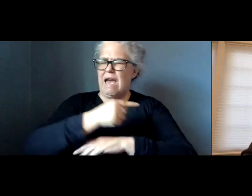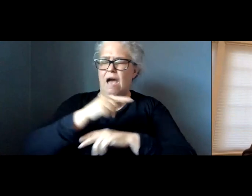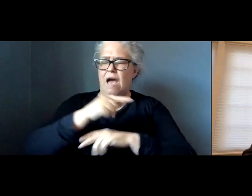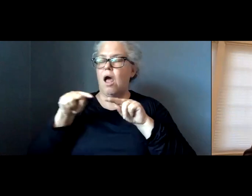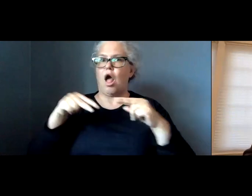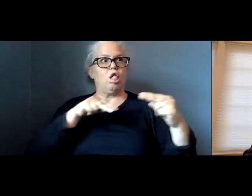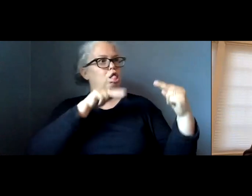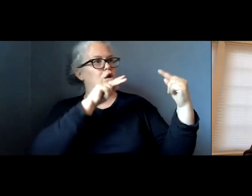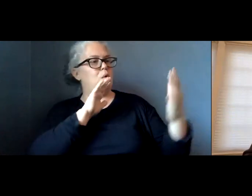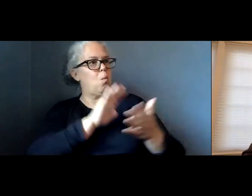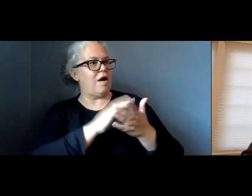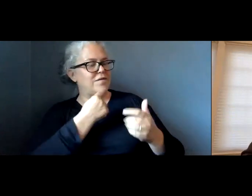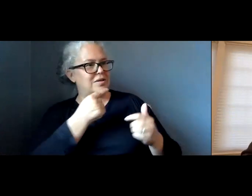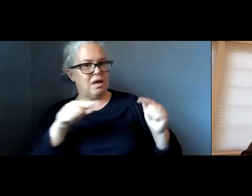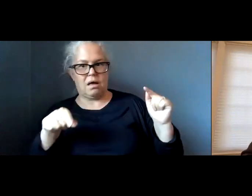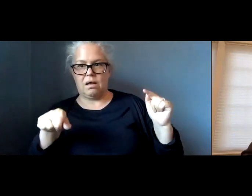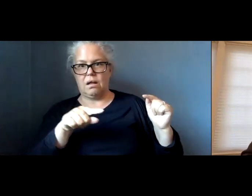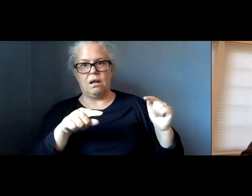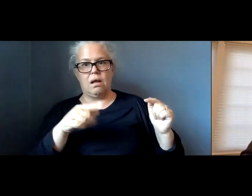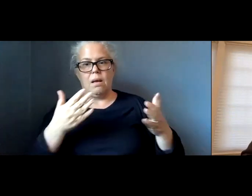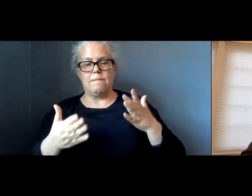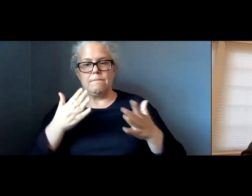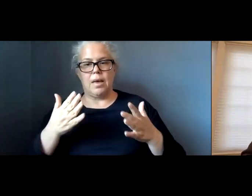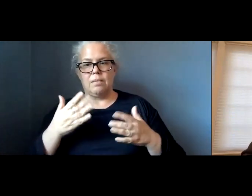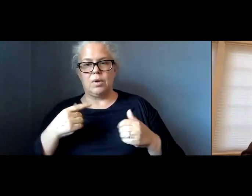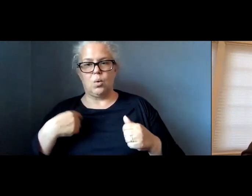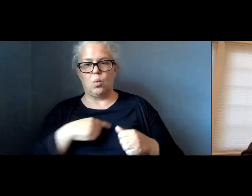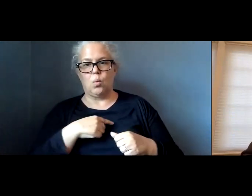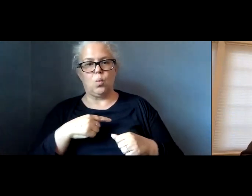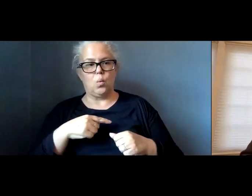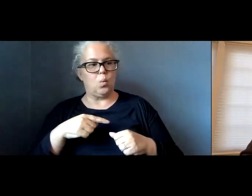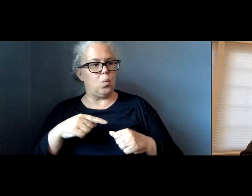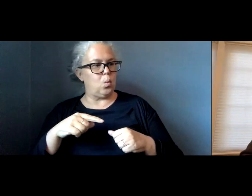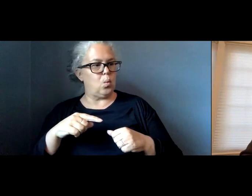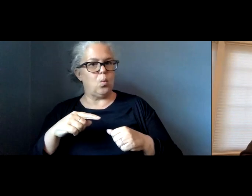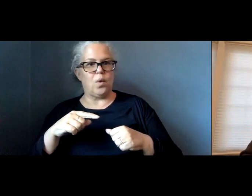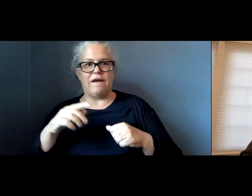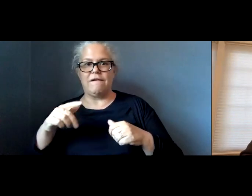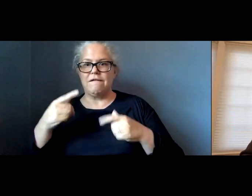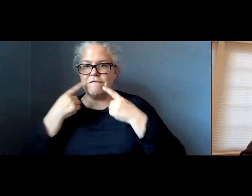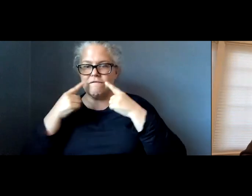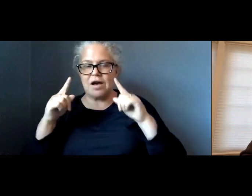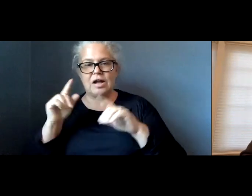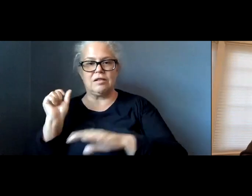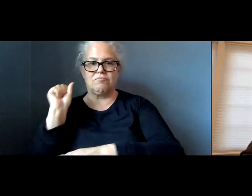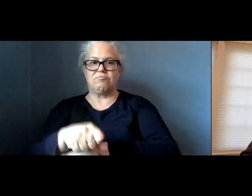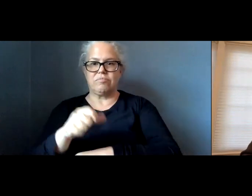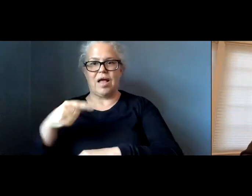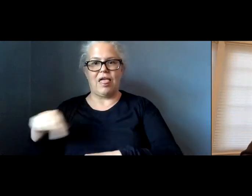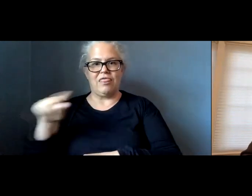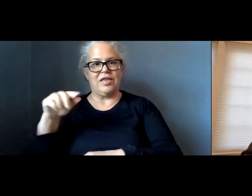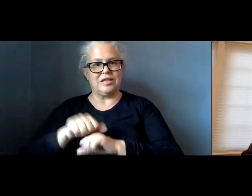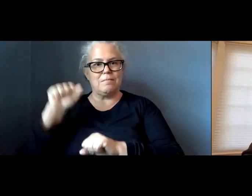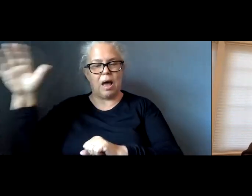at Barbara, I said, wow, this is, maybe we broke the back of this thing and it'll be fine. And almost